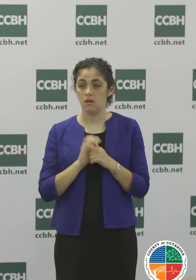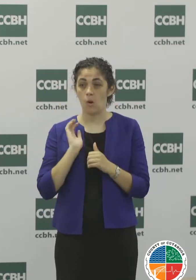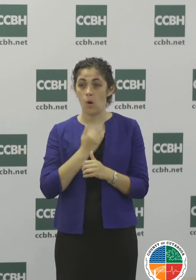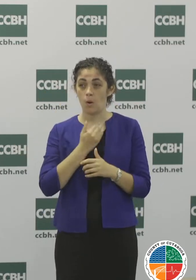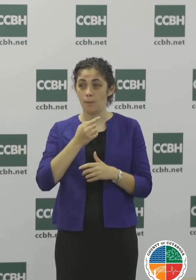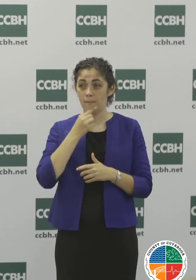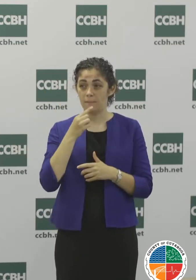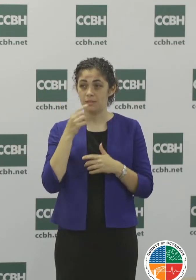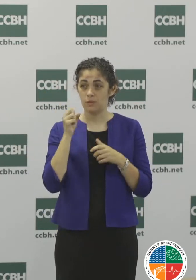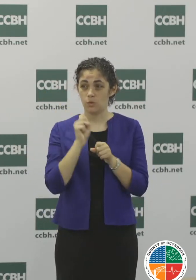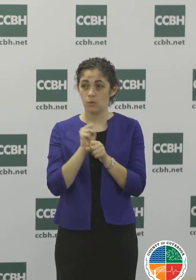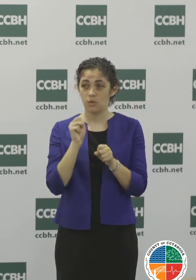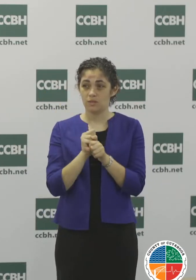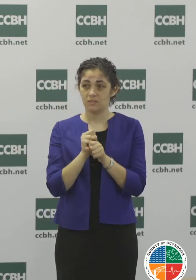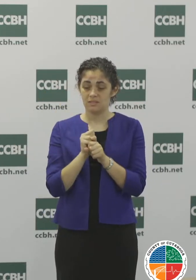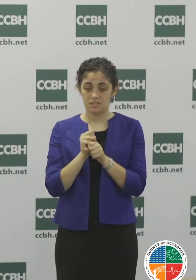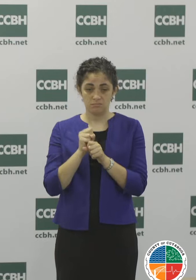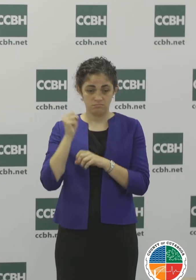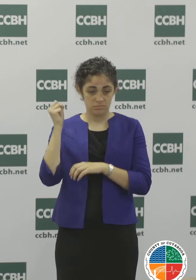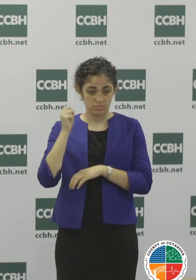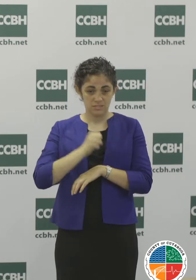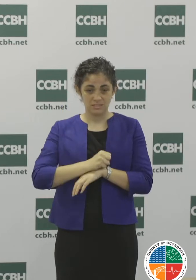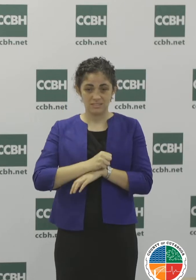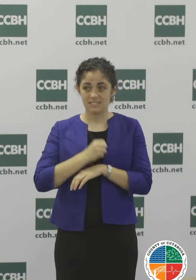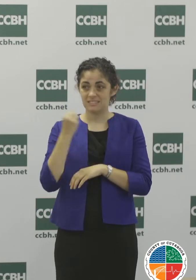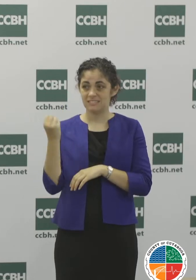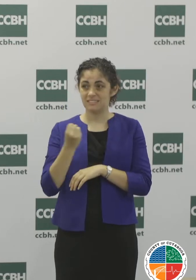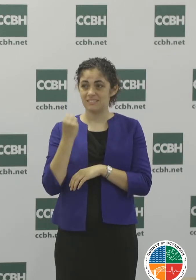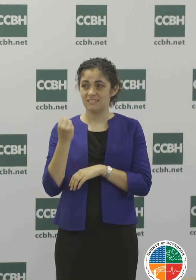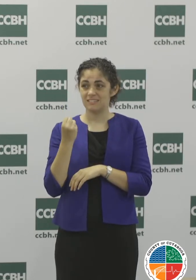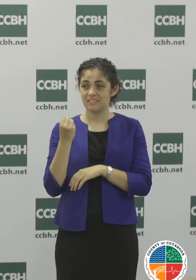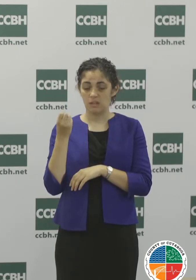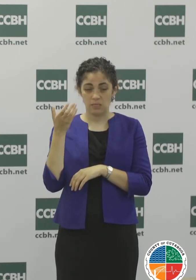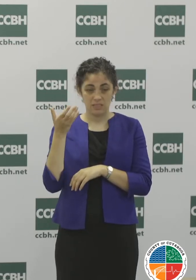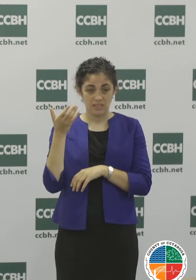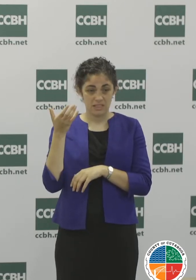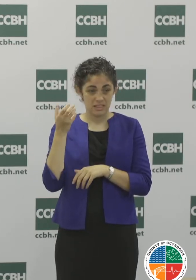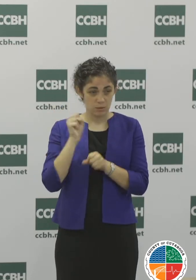Works department went out on Saturday. They were out there